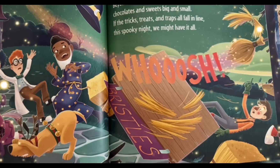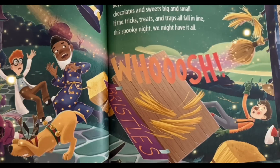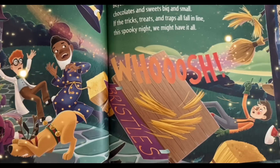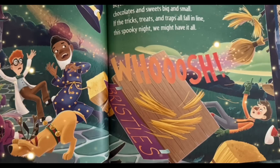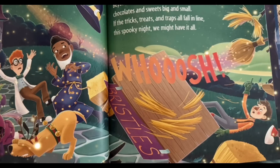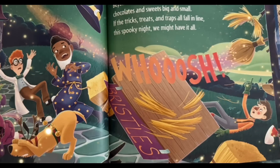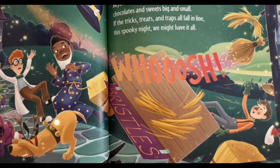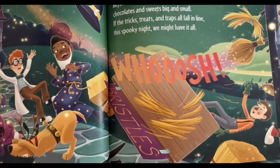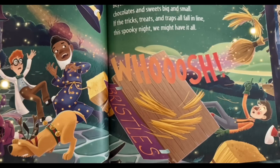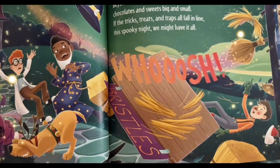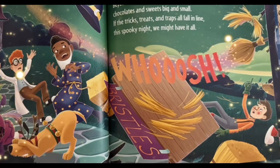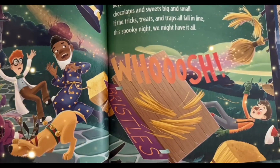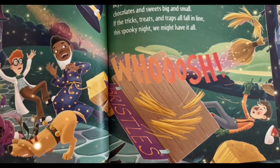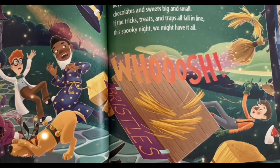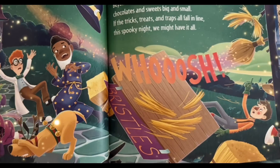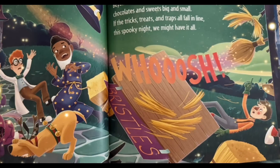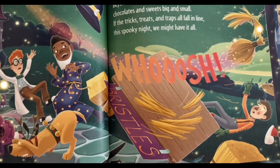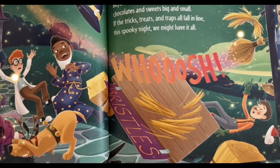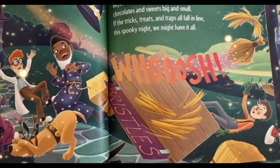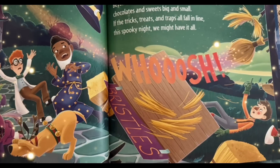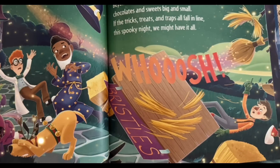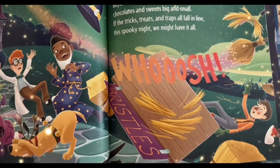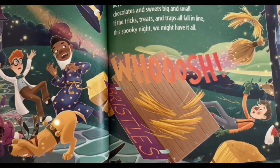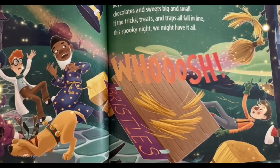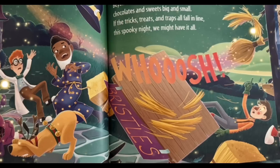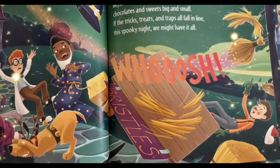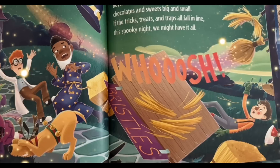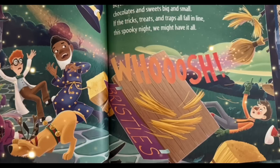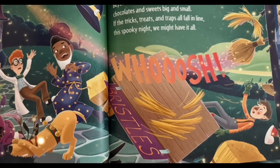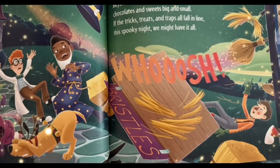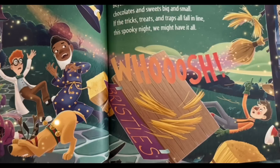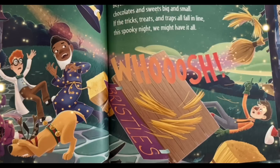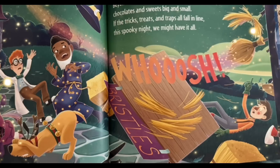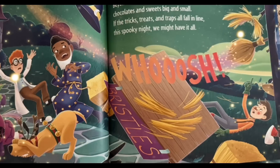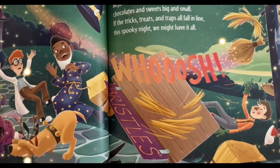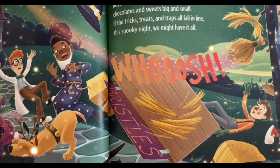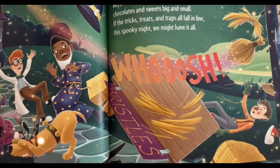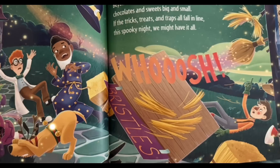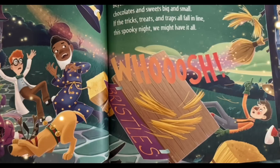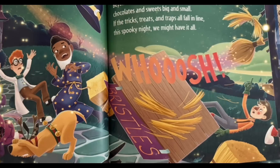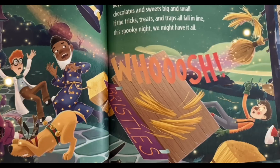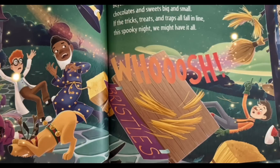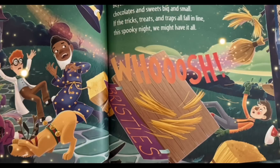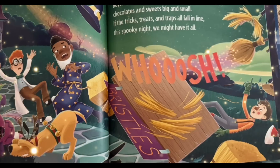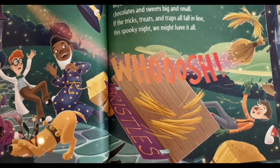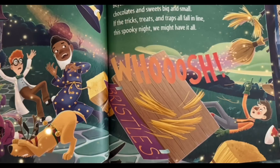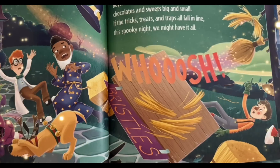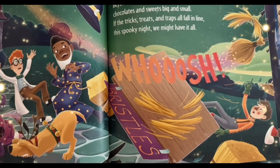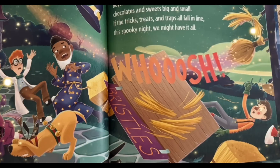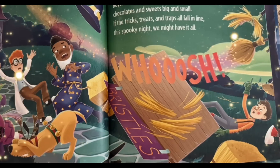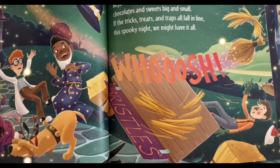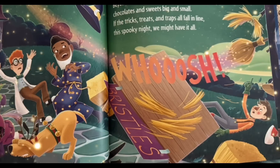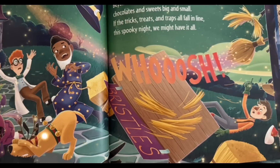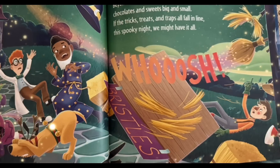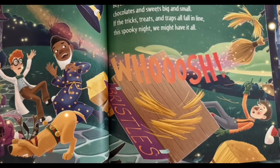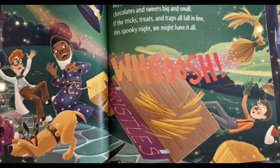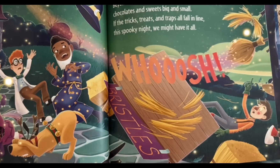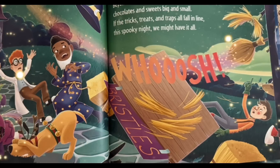the tricks, treats, and traps all fall in line, this spooky night, we might have it all.